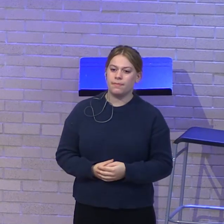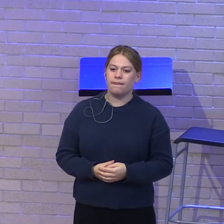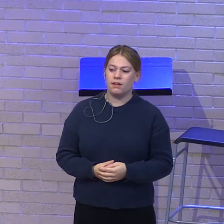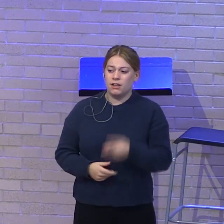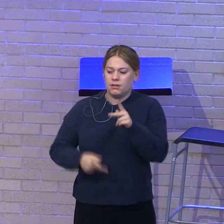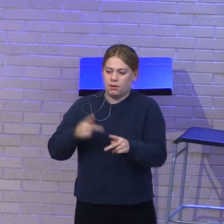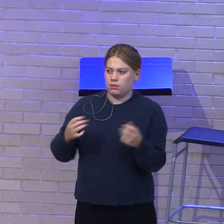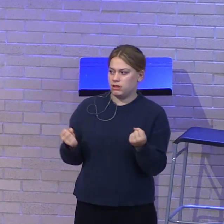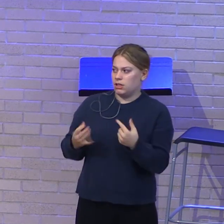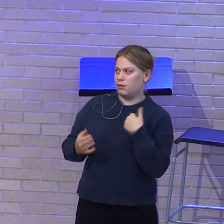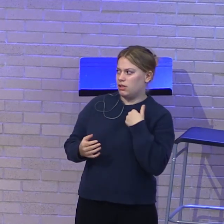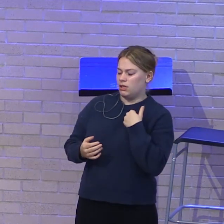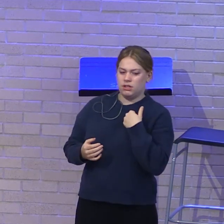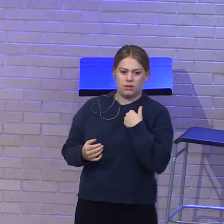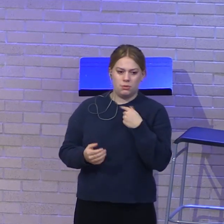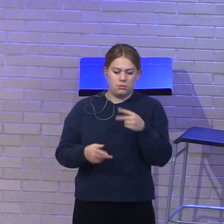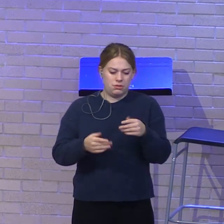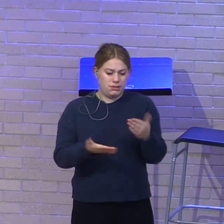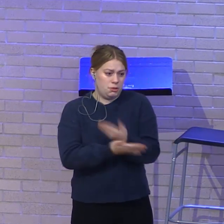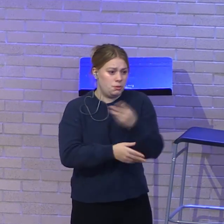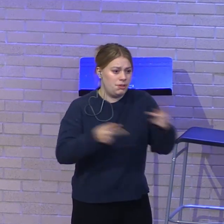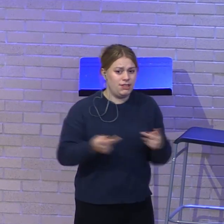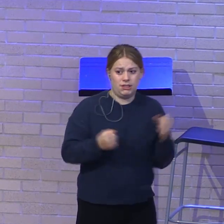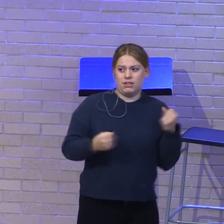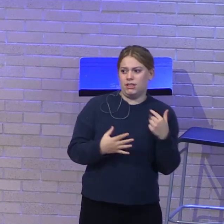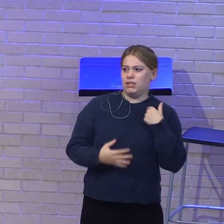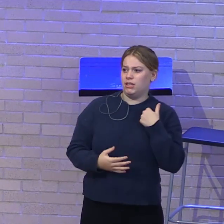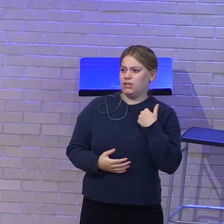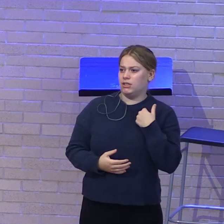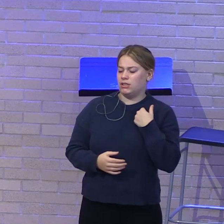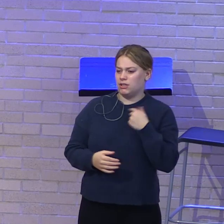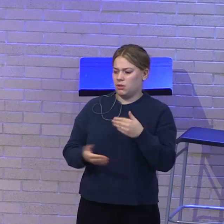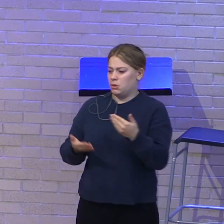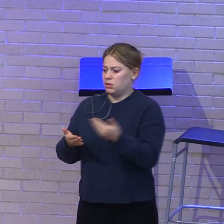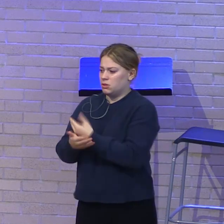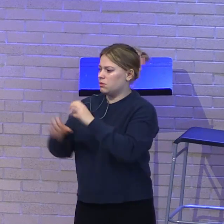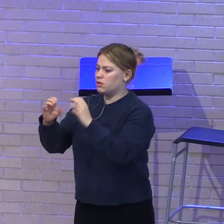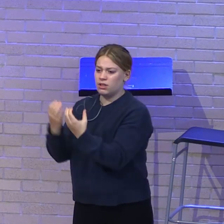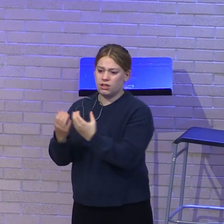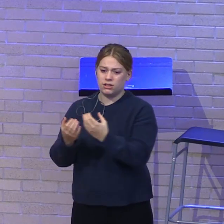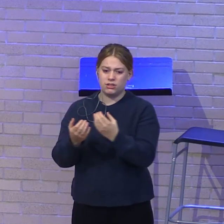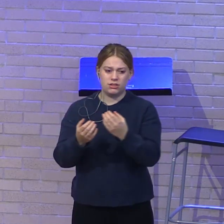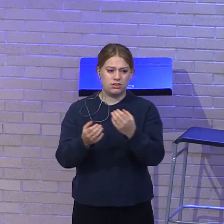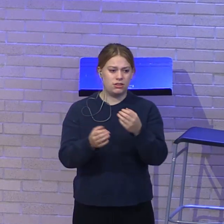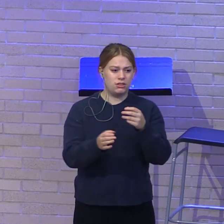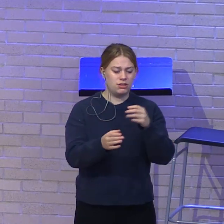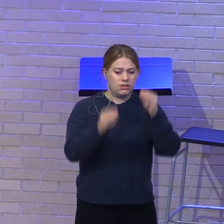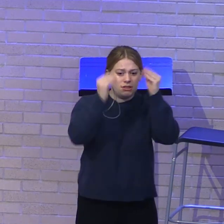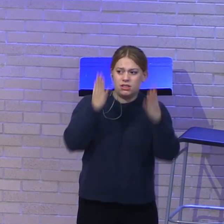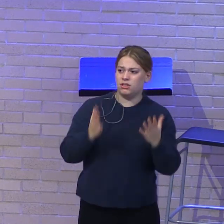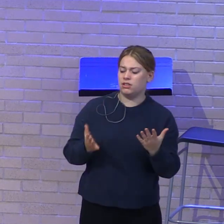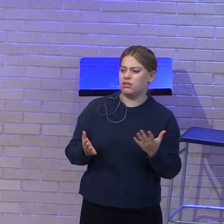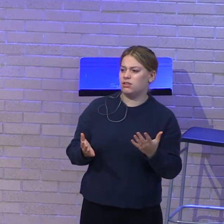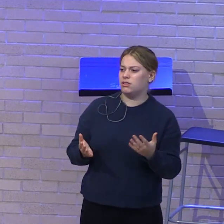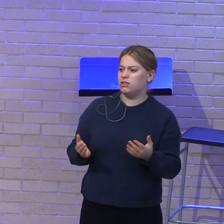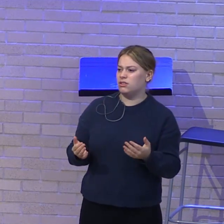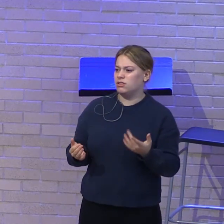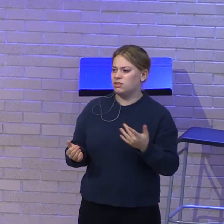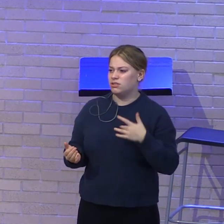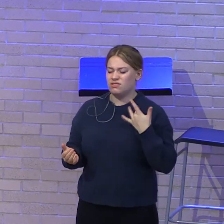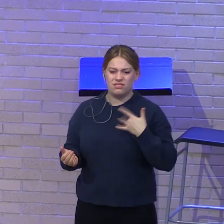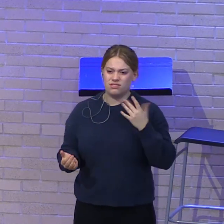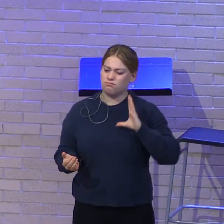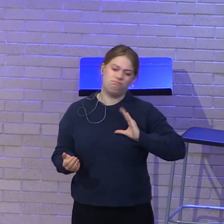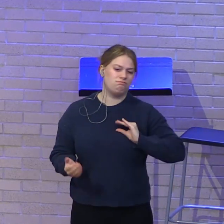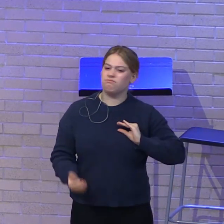new people, new settings, and even some of my new courses and professors. Though it wasn't the best feeling, through